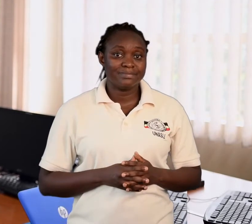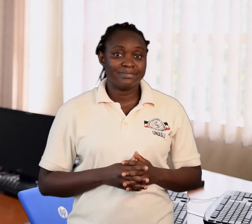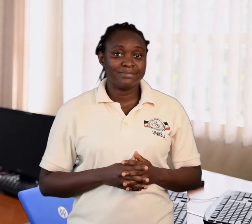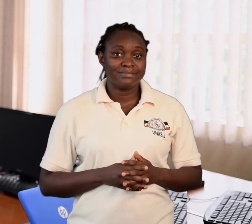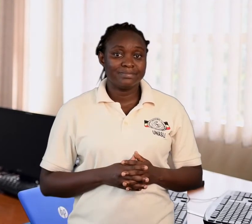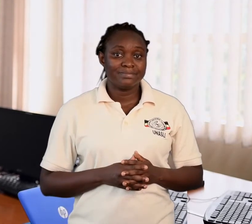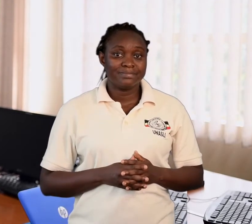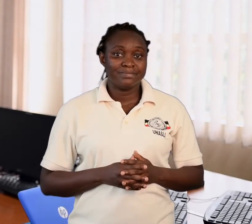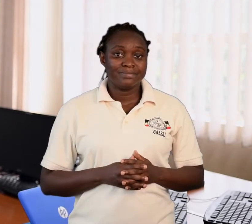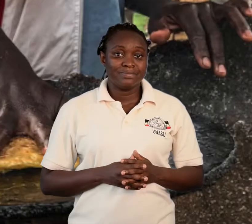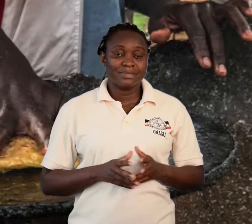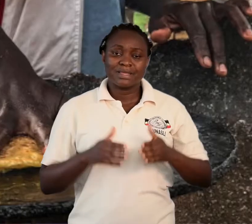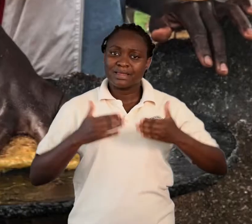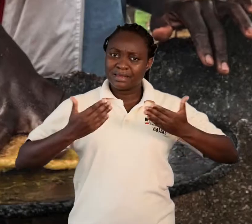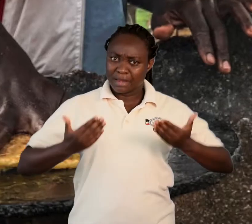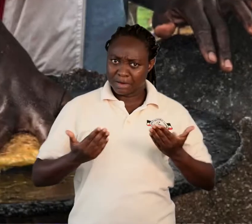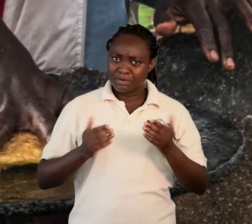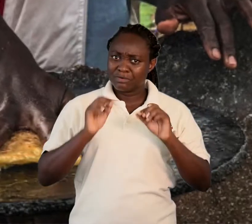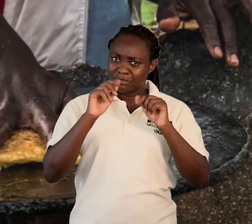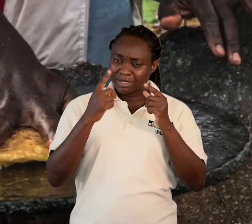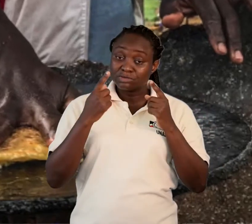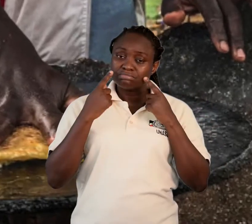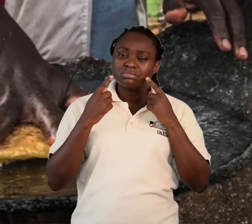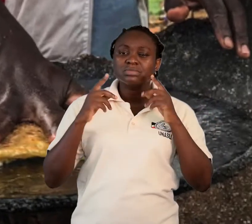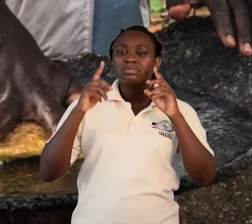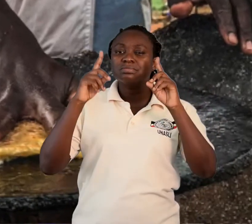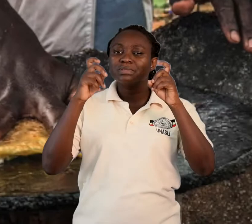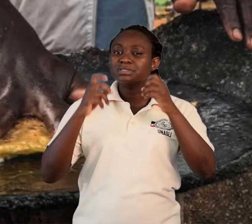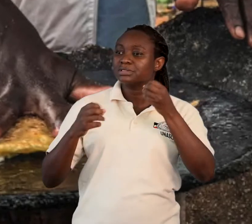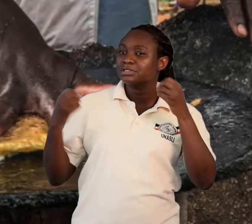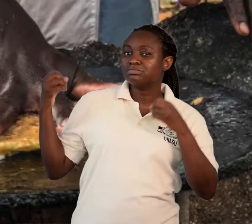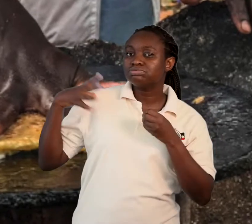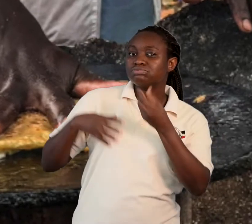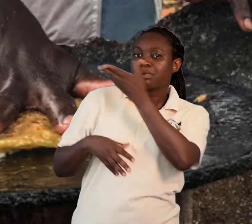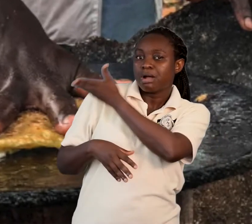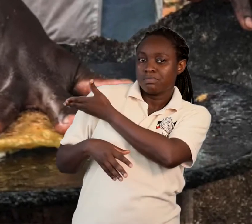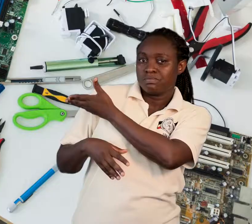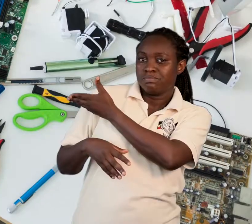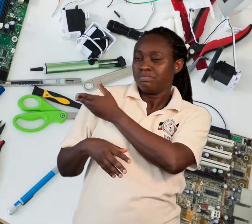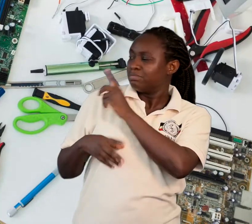Let us look at the pictures in the figure on the screen.